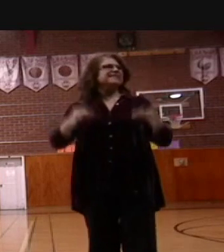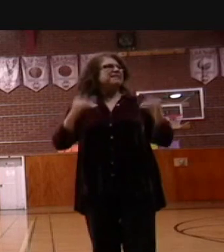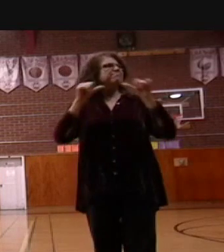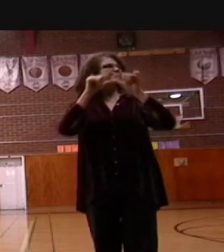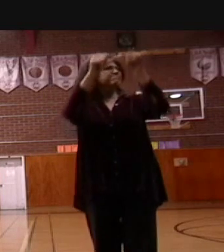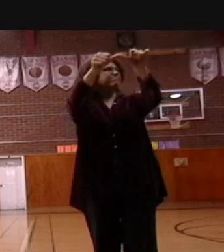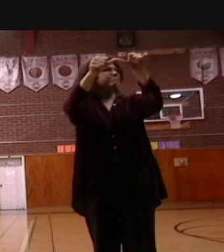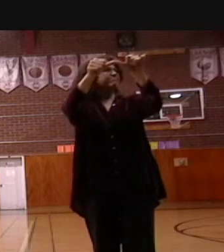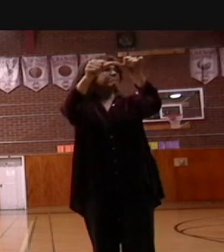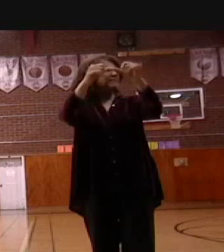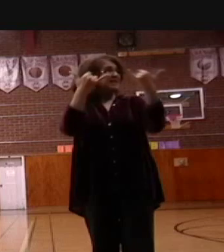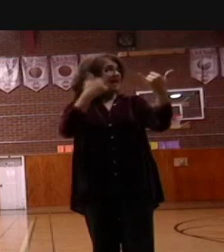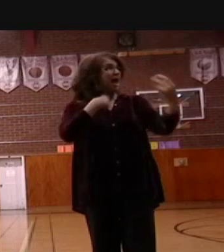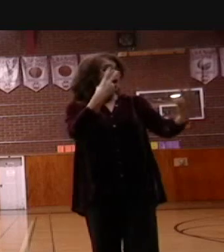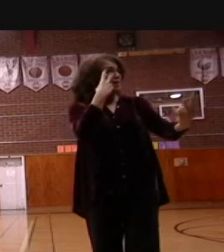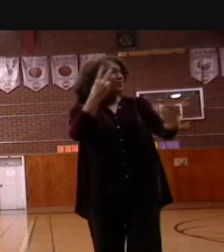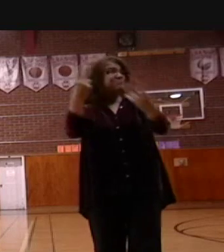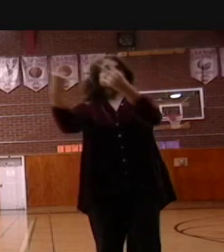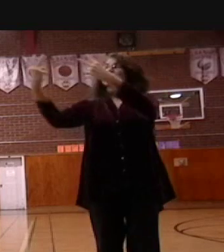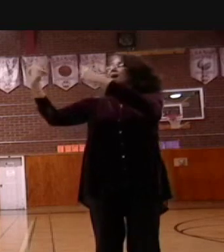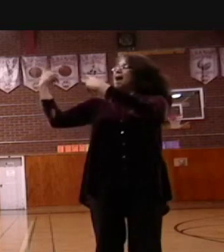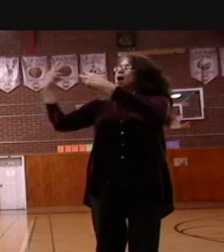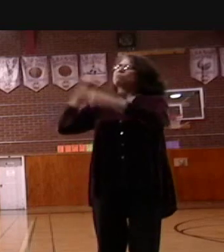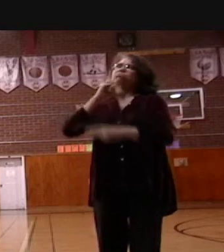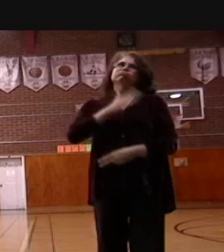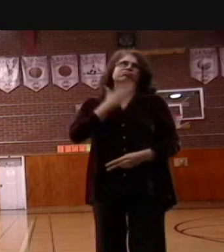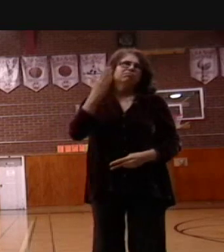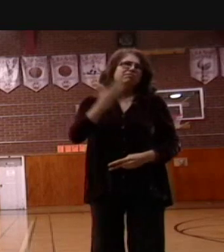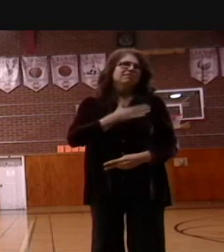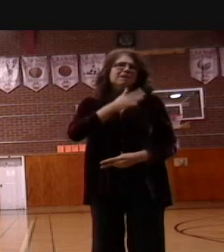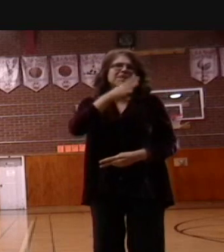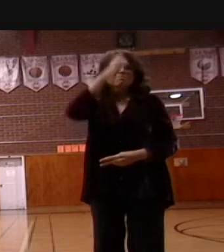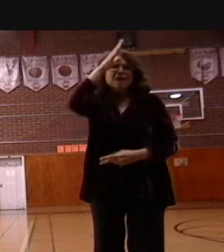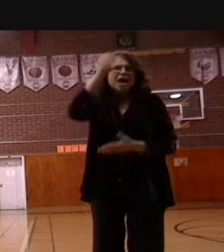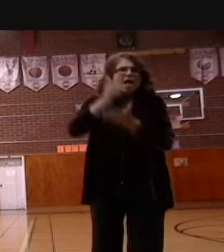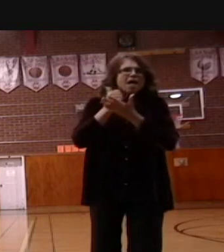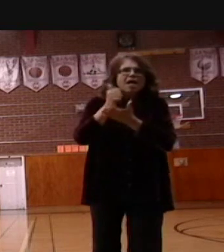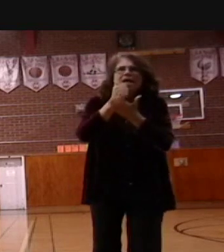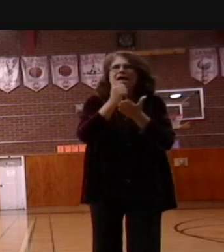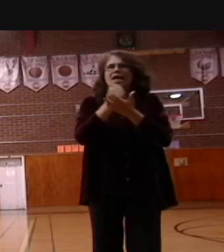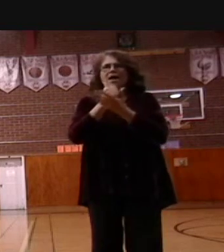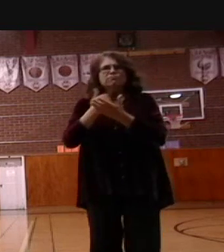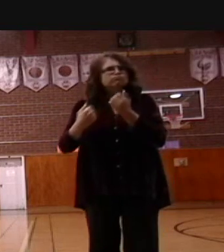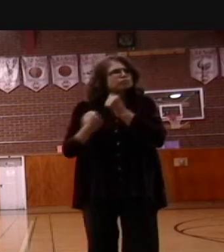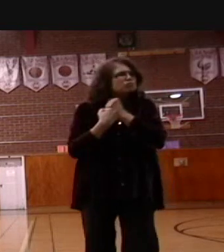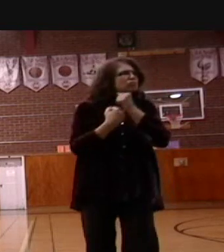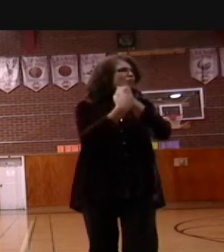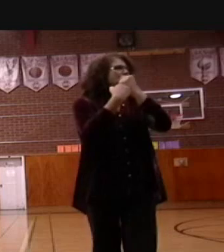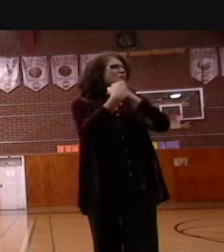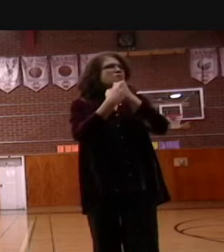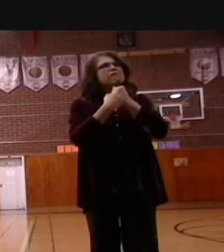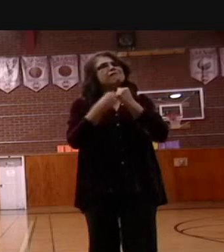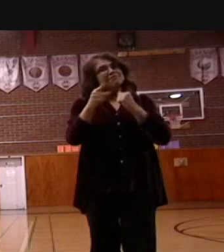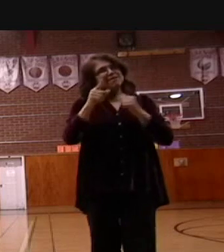looking back, I'm so glad my parents have helped me and given me support, even if they had to nudge me a little to get going.